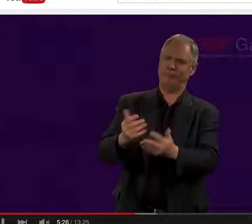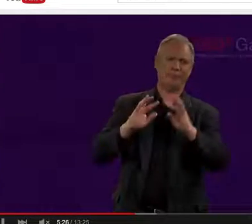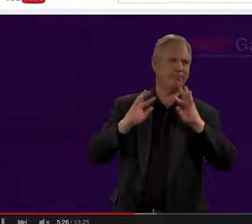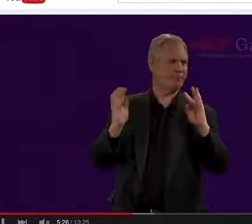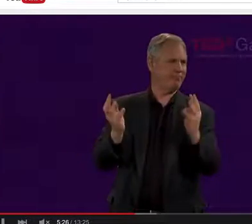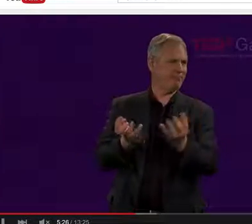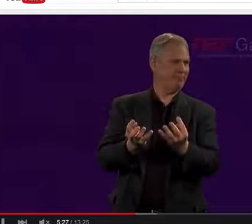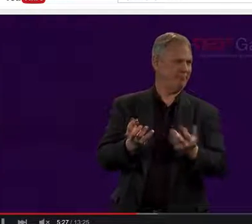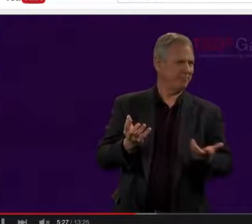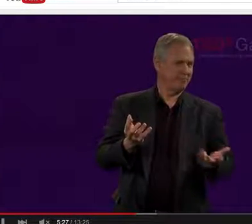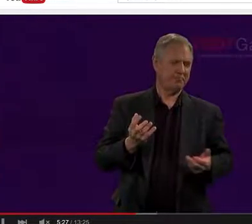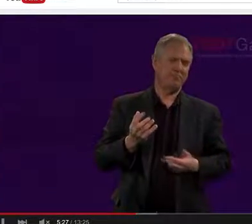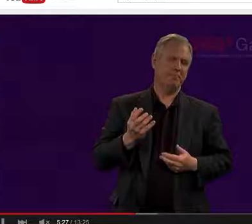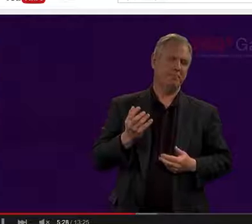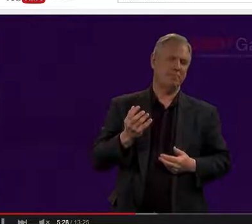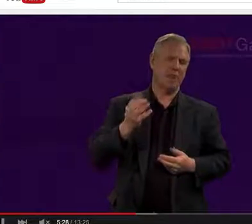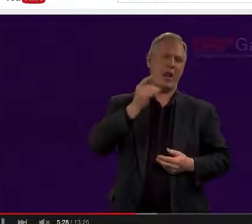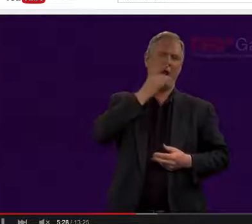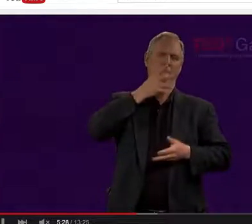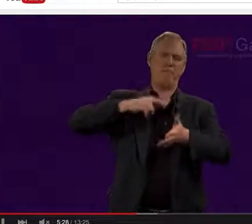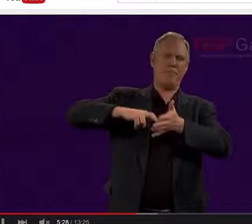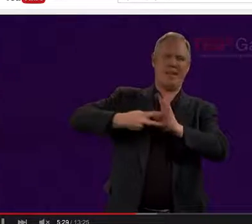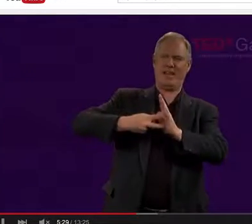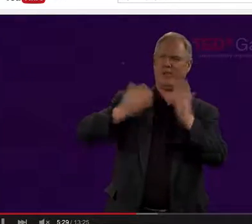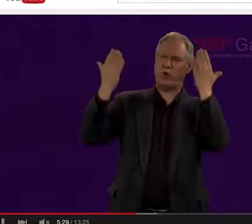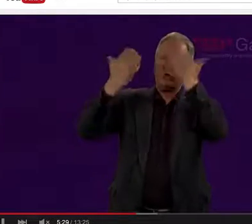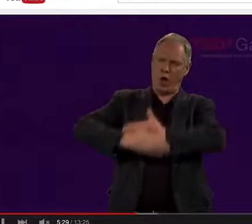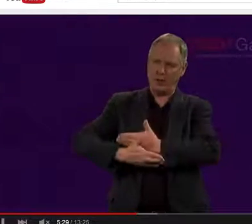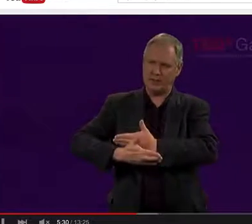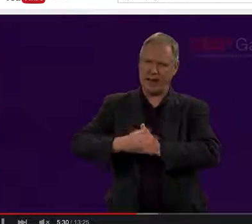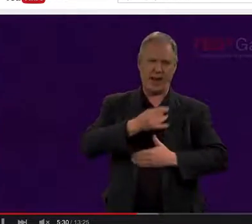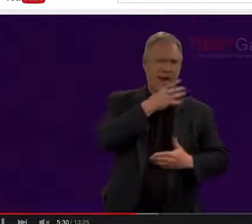Know that the night at the fire, like a campfire,